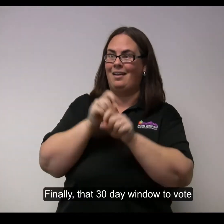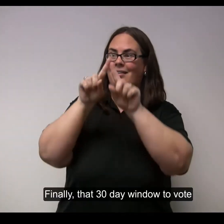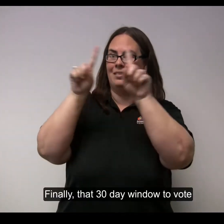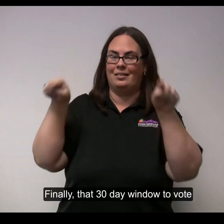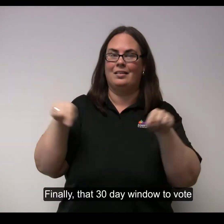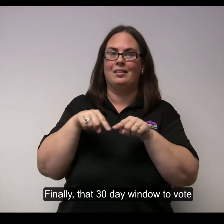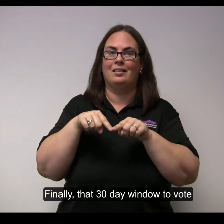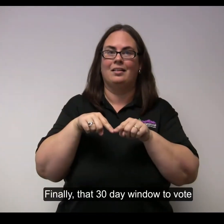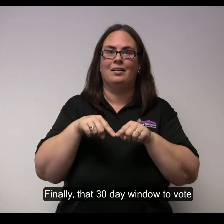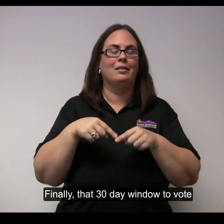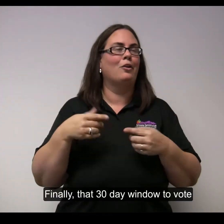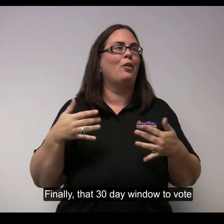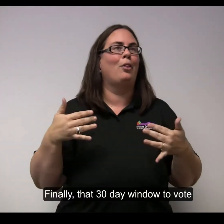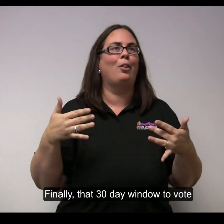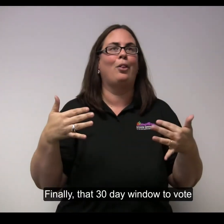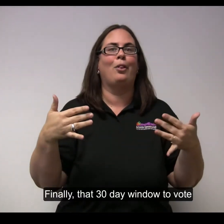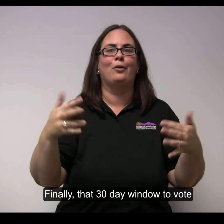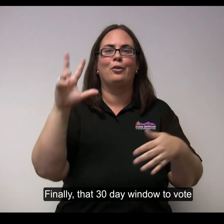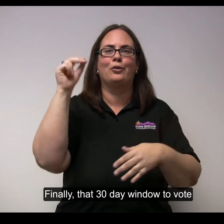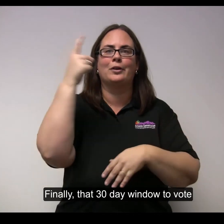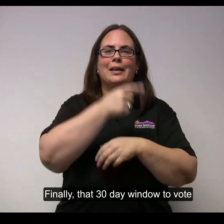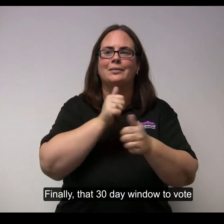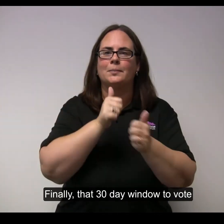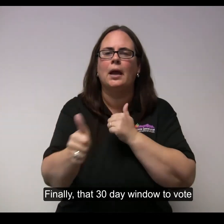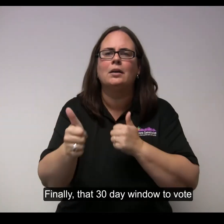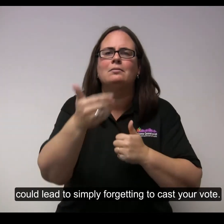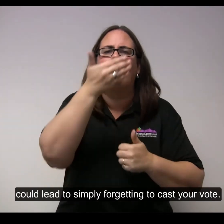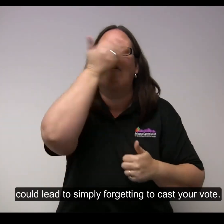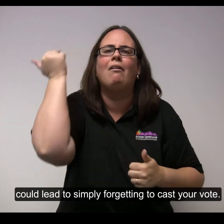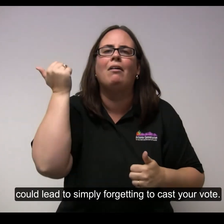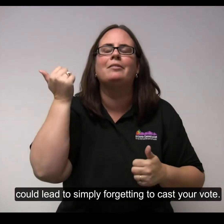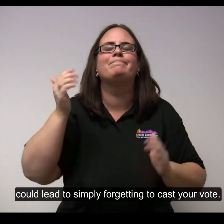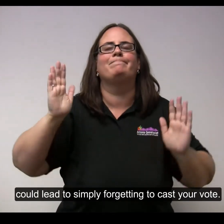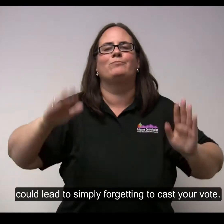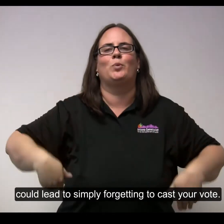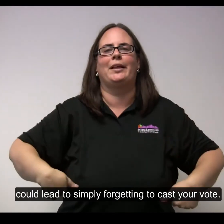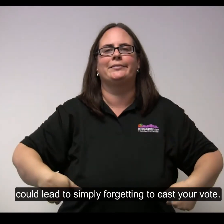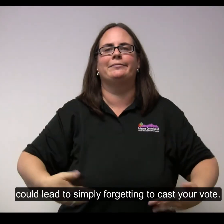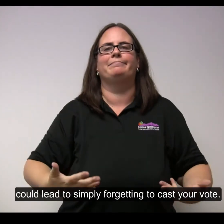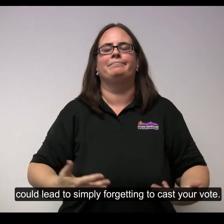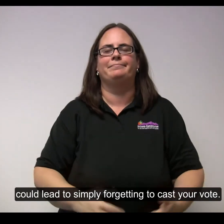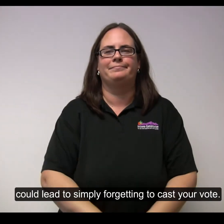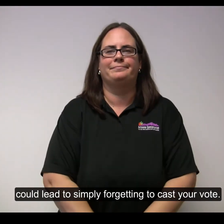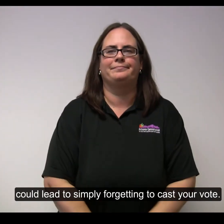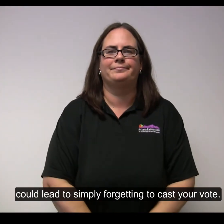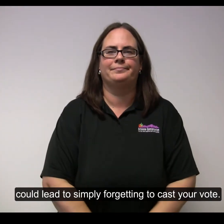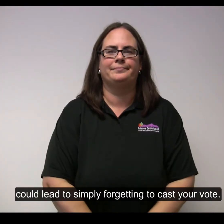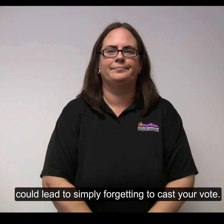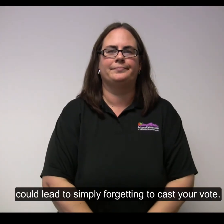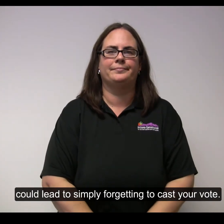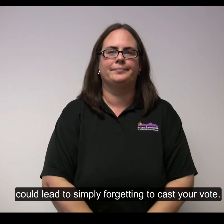And finally, that 30-day window to vote can lead to simply forgetting to cast your vote.